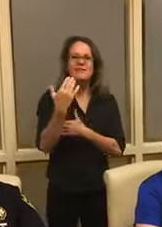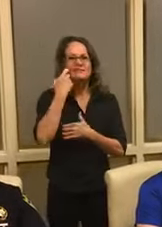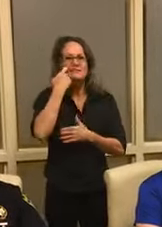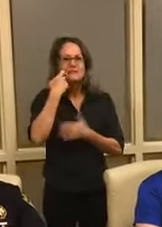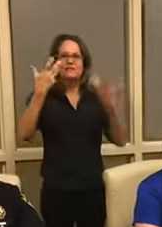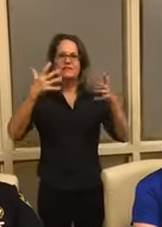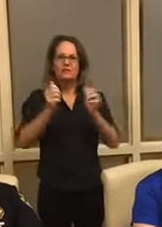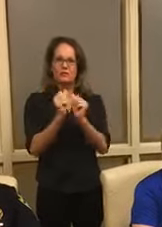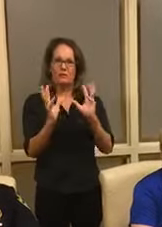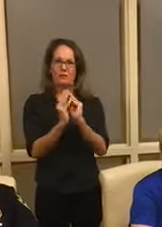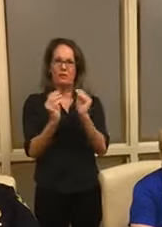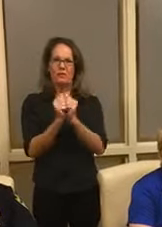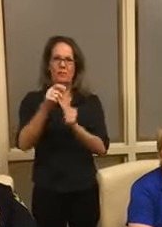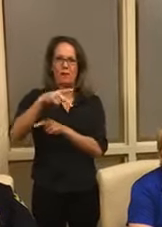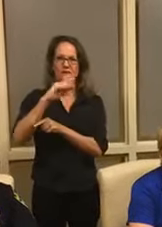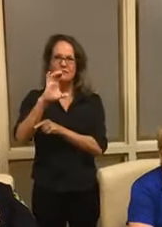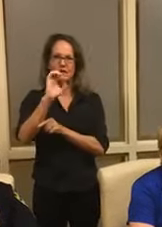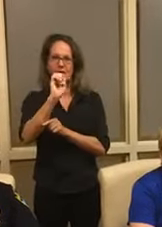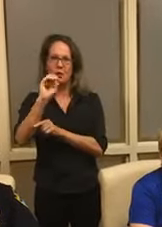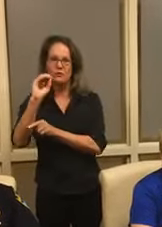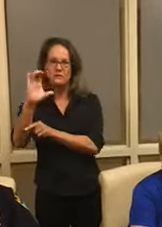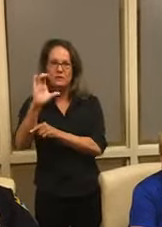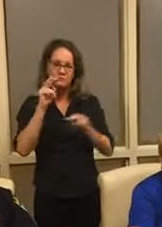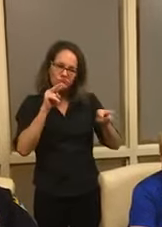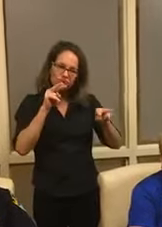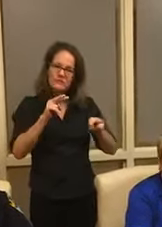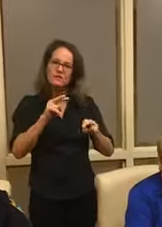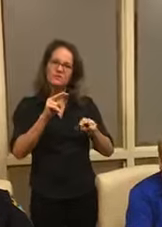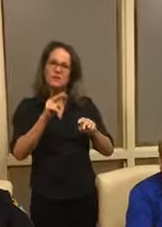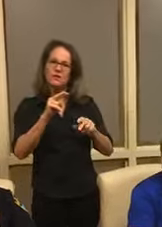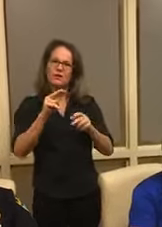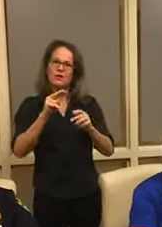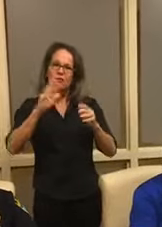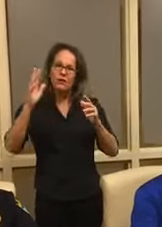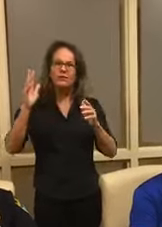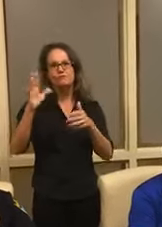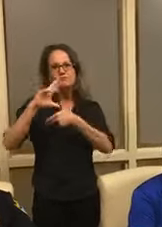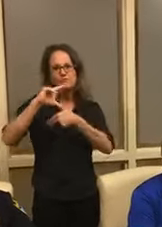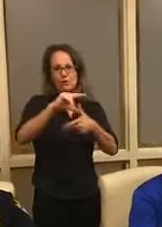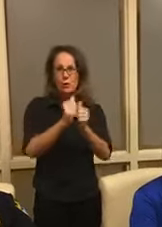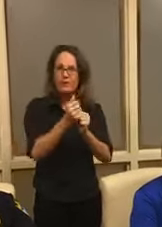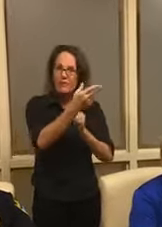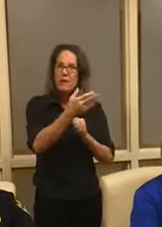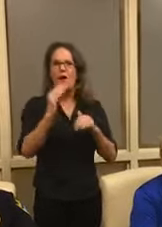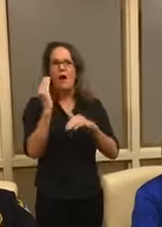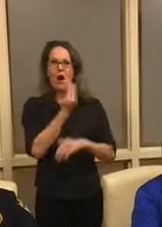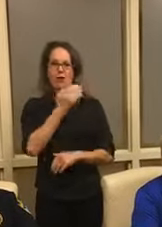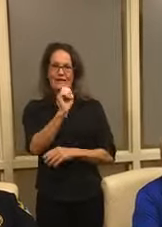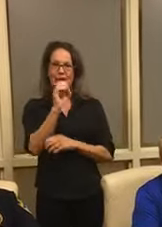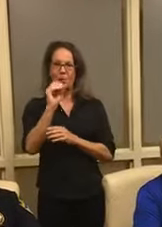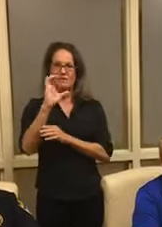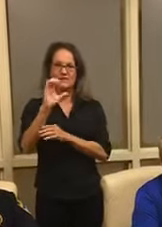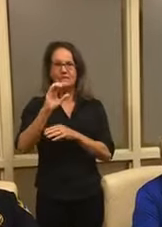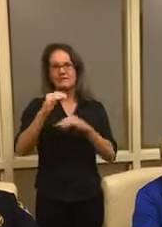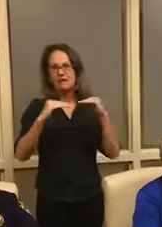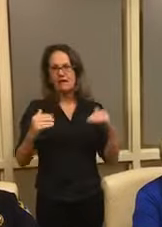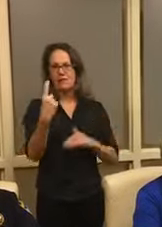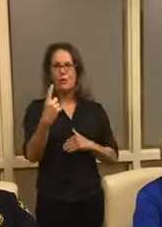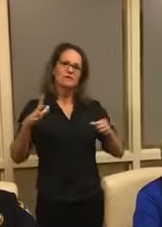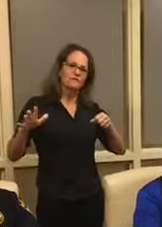County. We continue to coordinate and monitor the storm along with them. Our EOC is maintaining a level one activation, which is a